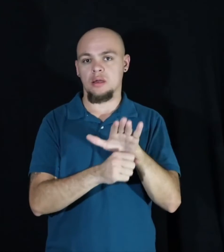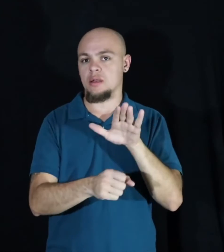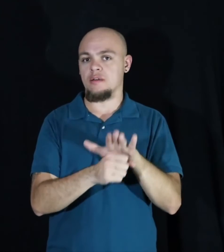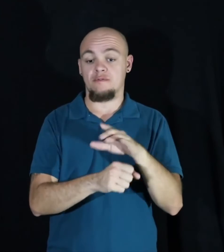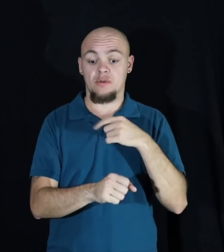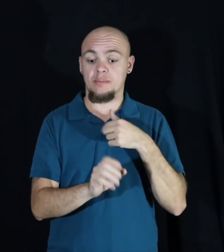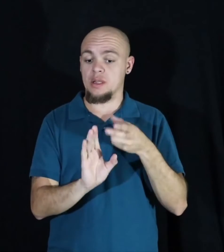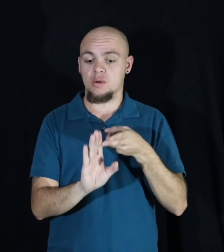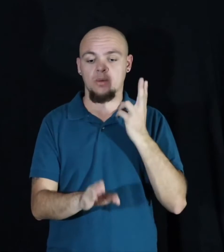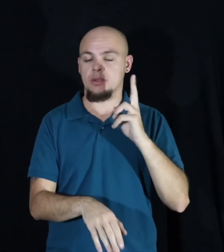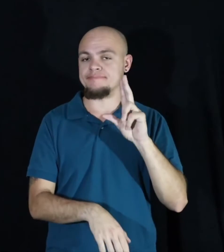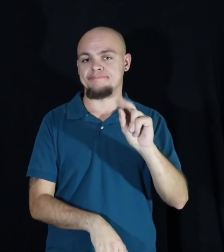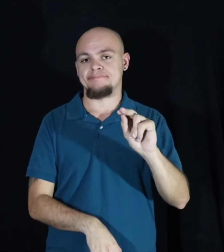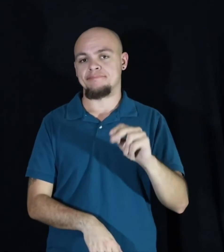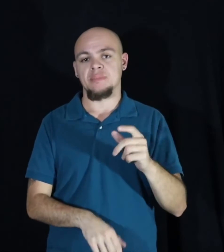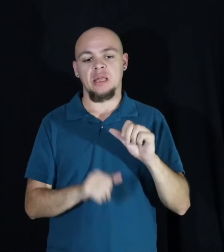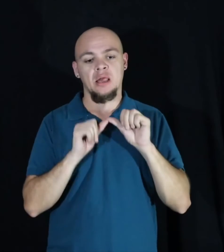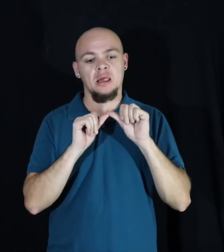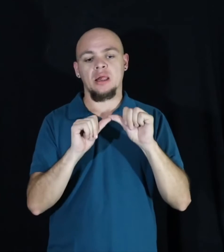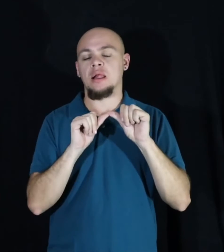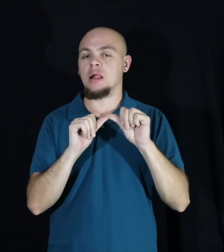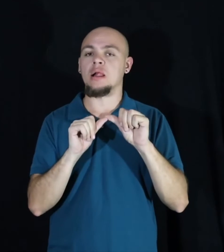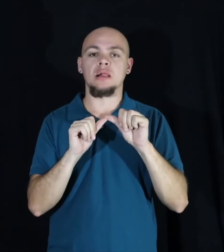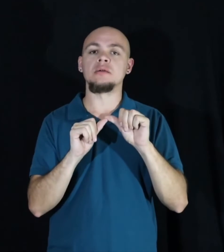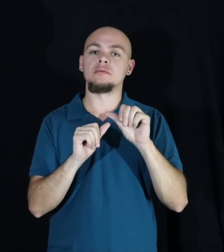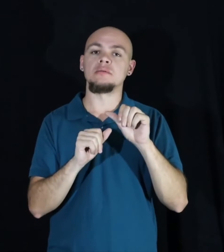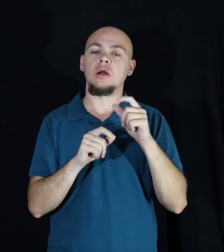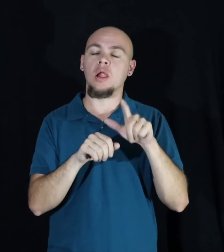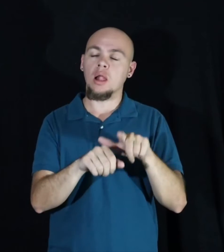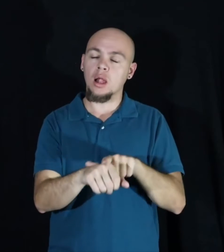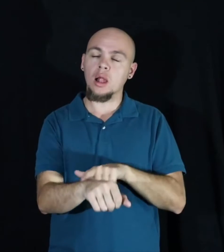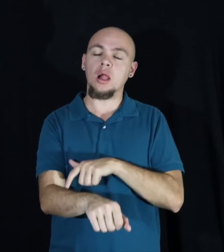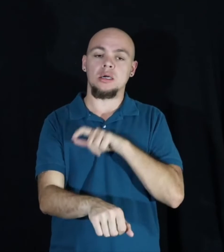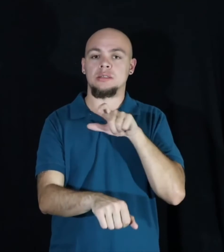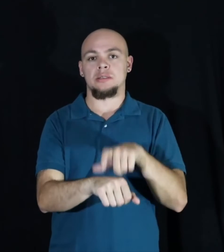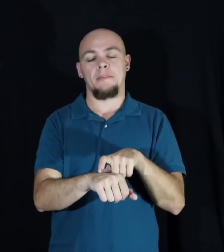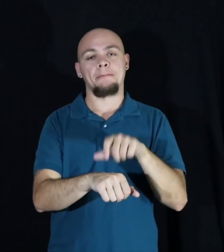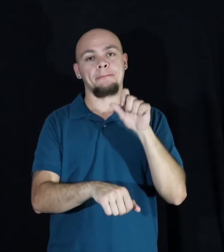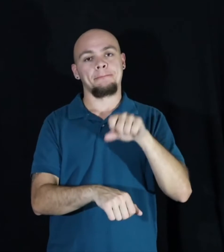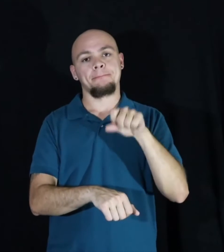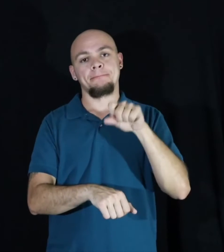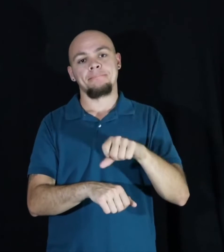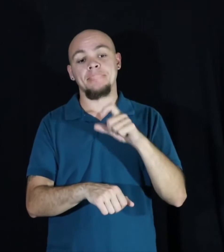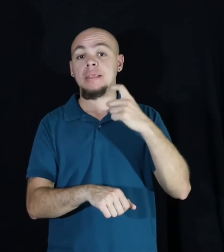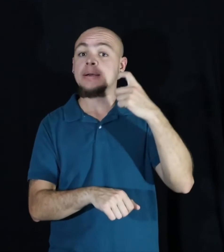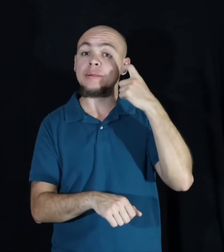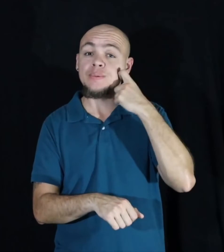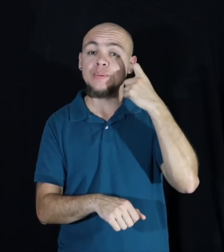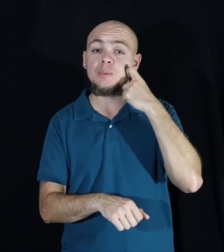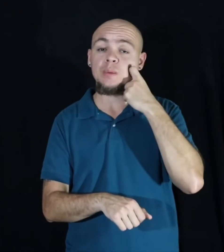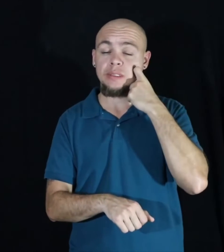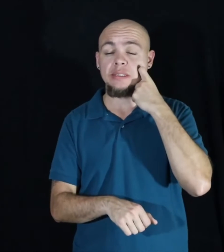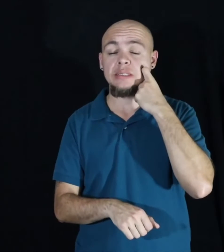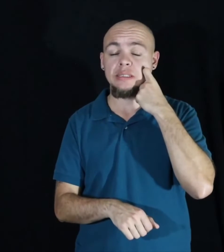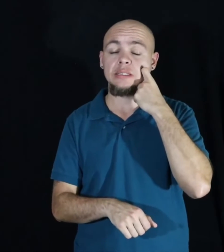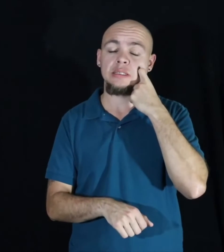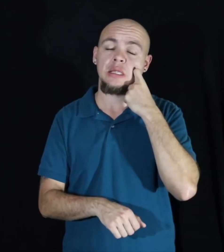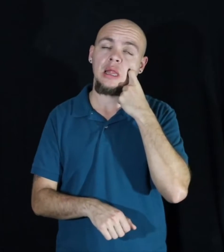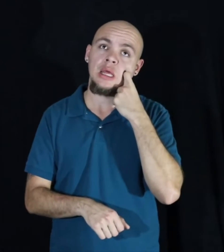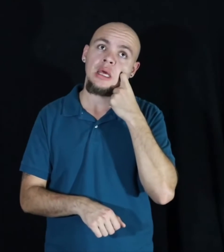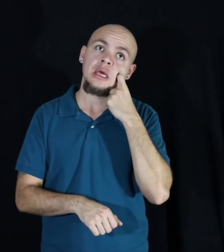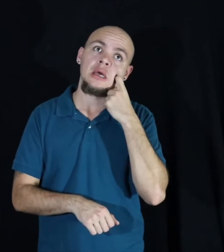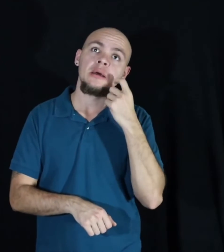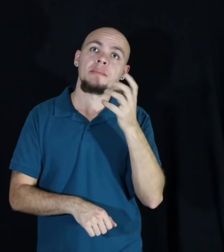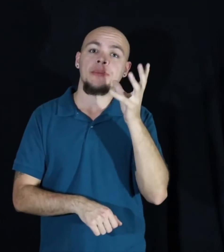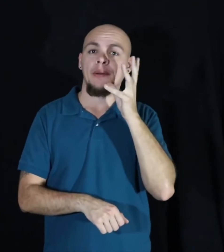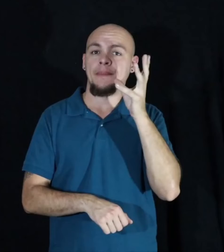quit. This went on for a really long time, and just recently, my